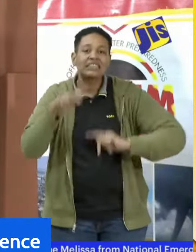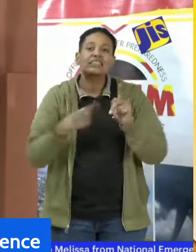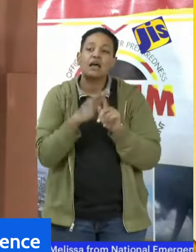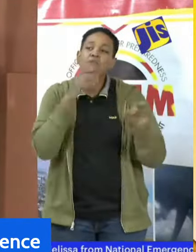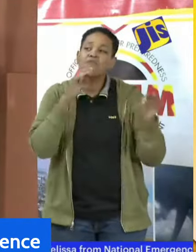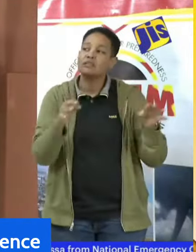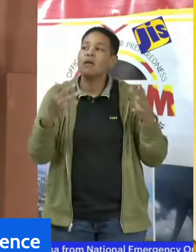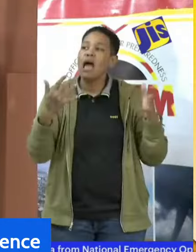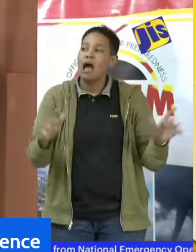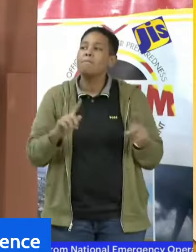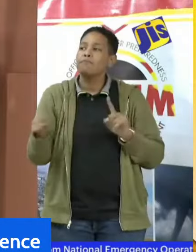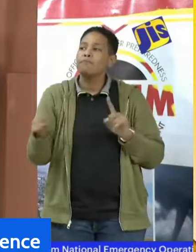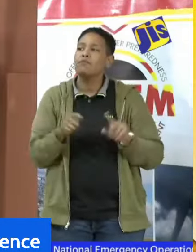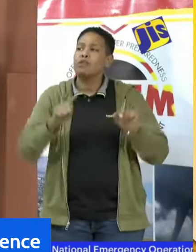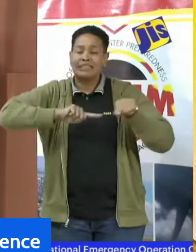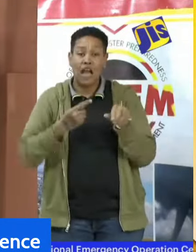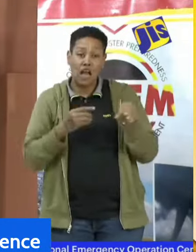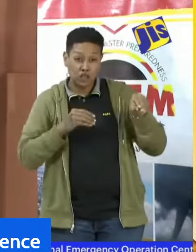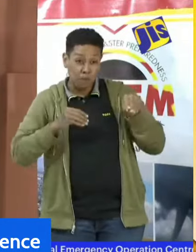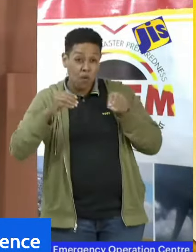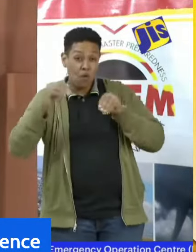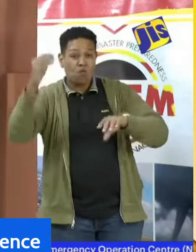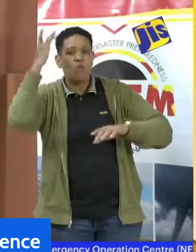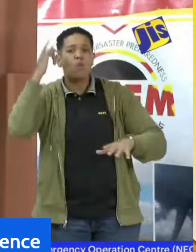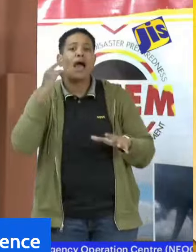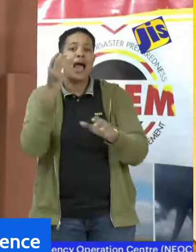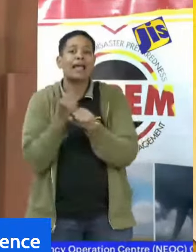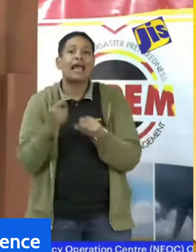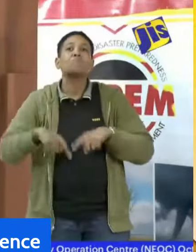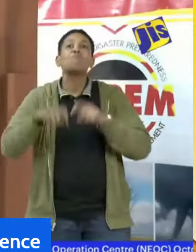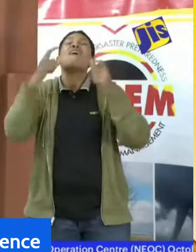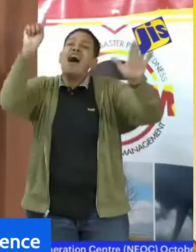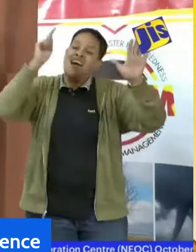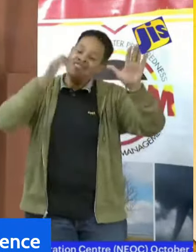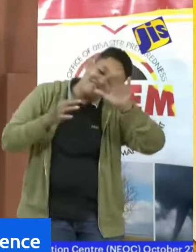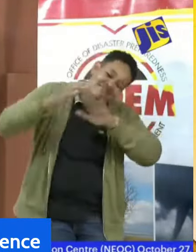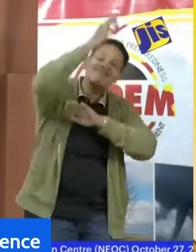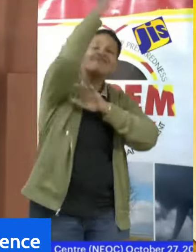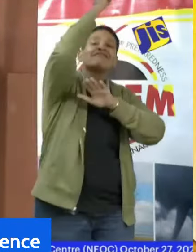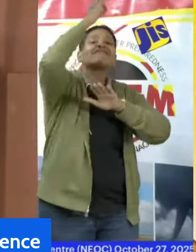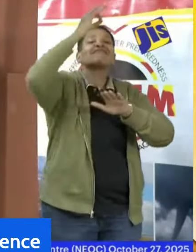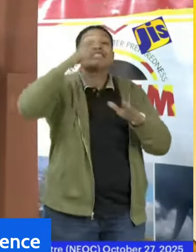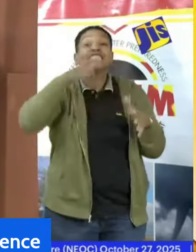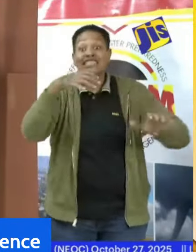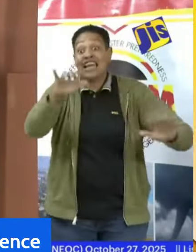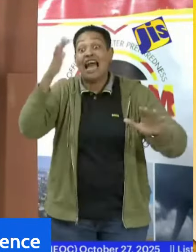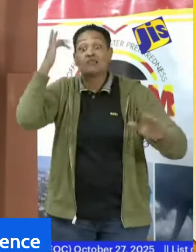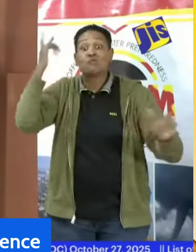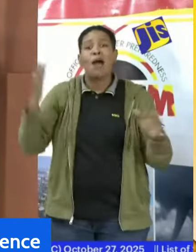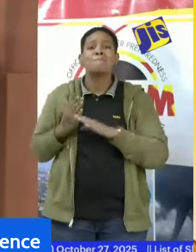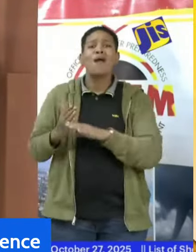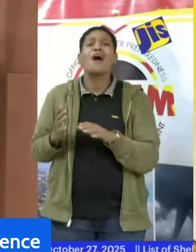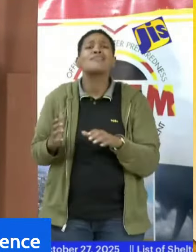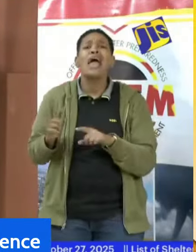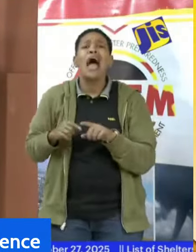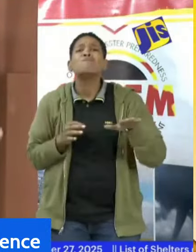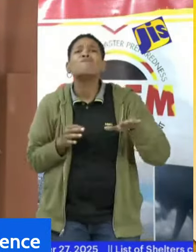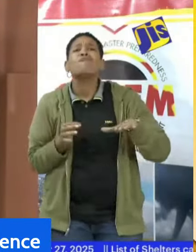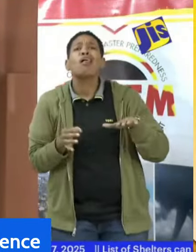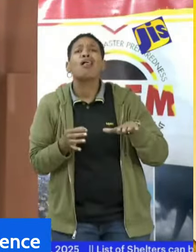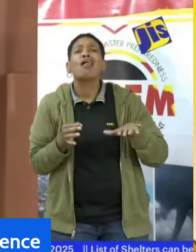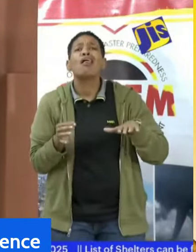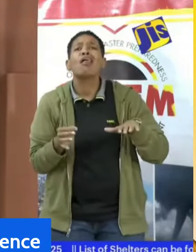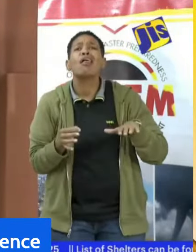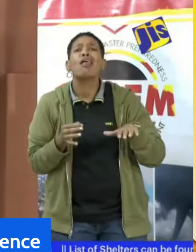explains it. So when it starts to move, it's because it gets that break. It gets a chance to move because what was blocking it is